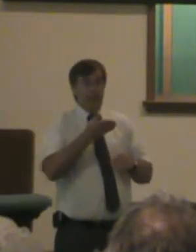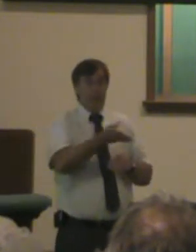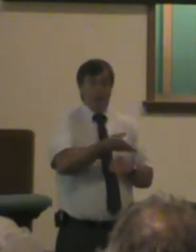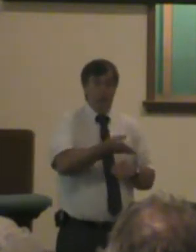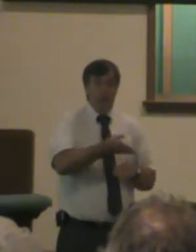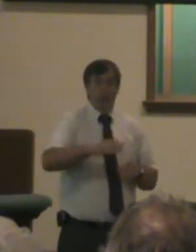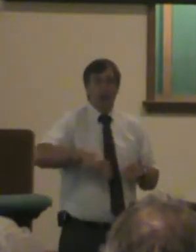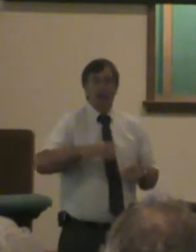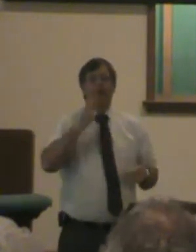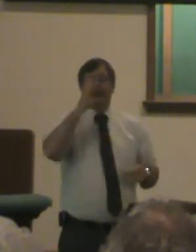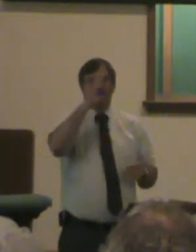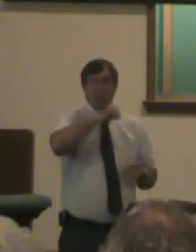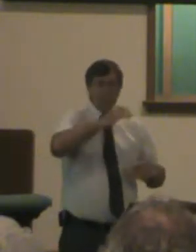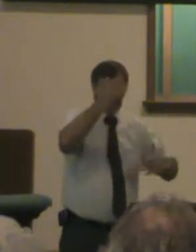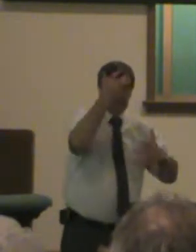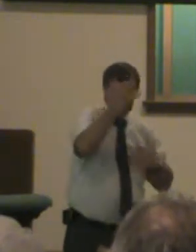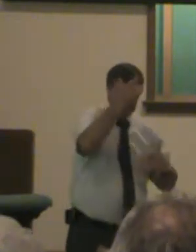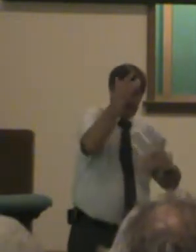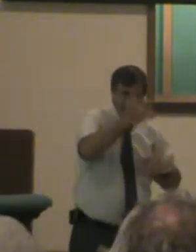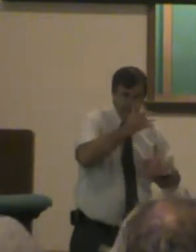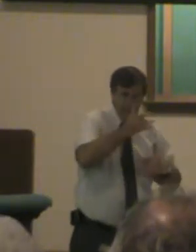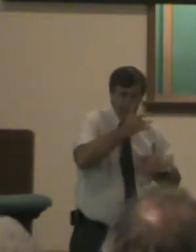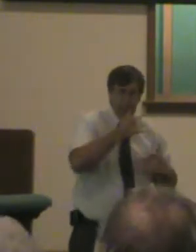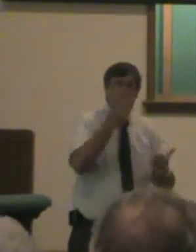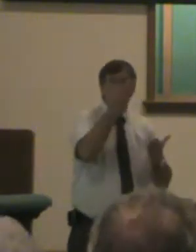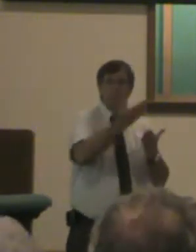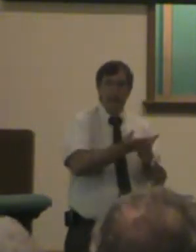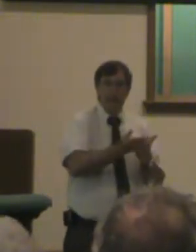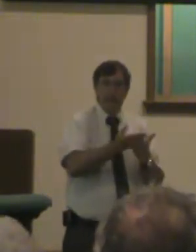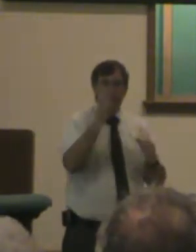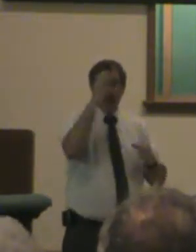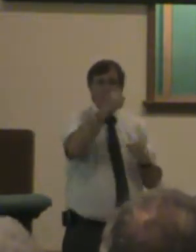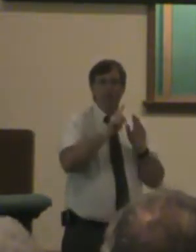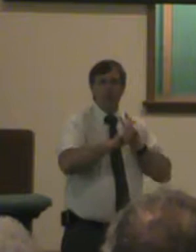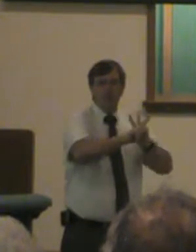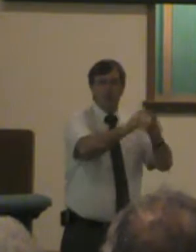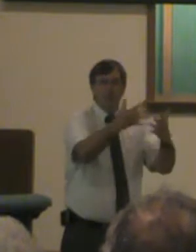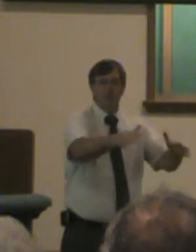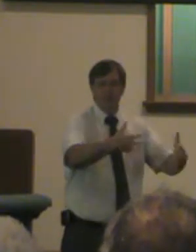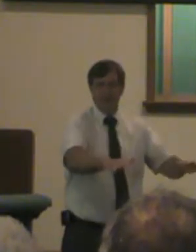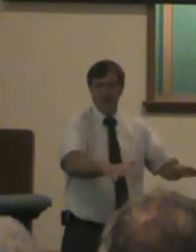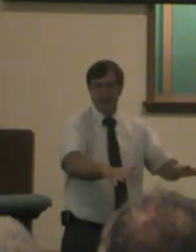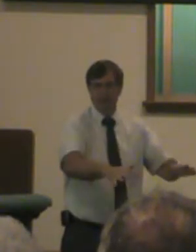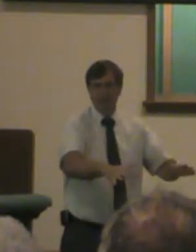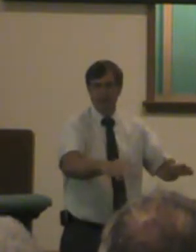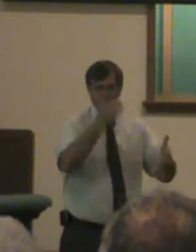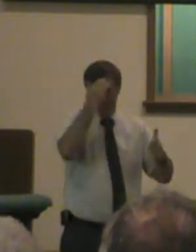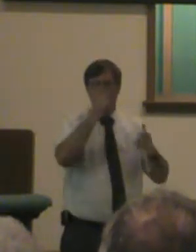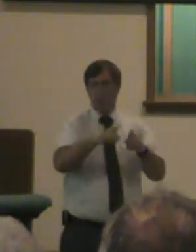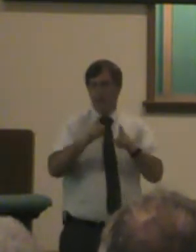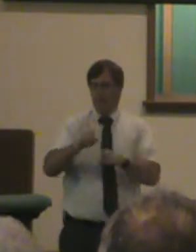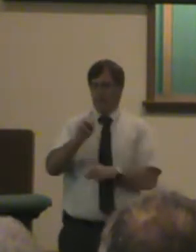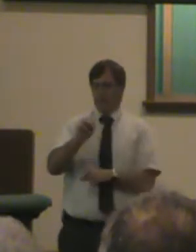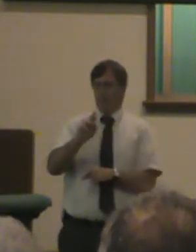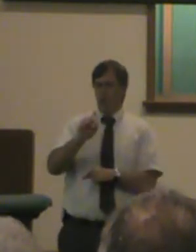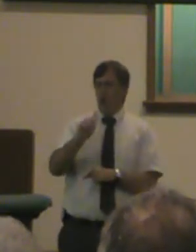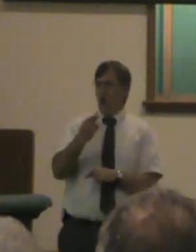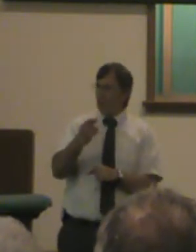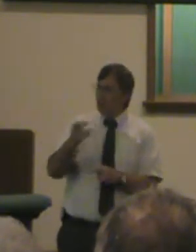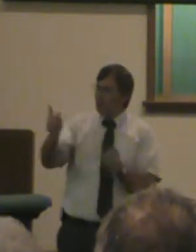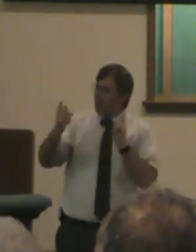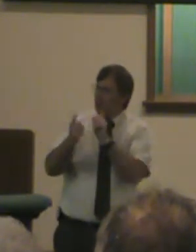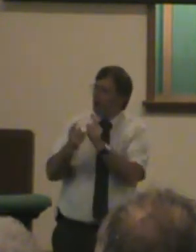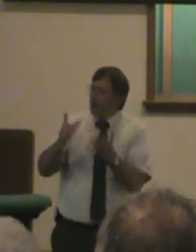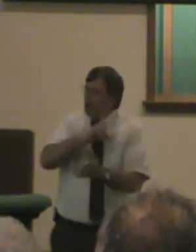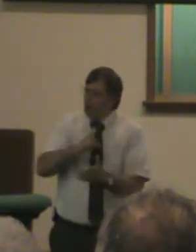over. He missed the sickness and all the chance, and when he arrived there, we all know what happens. Martha talks to him before she comes and says, Lord, if you had